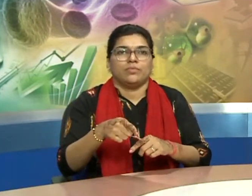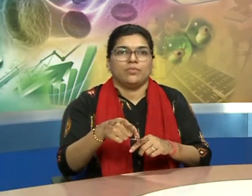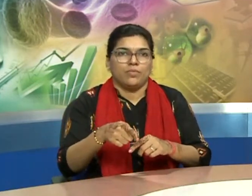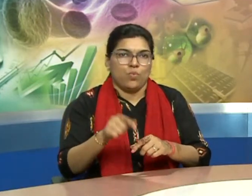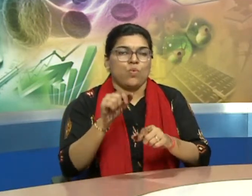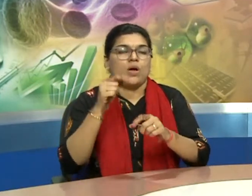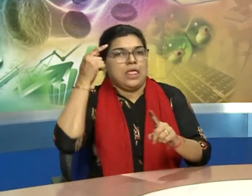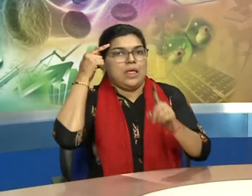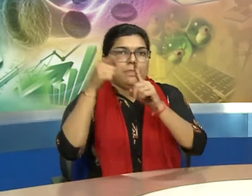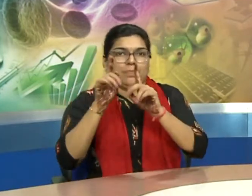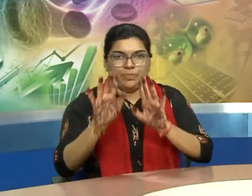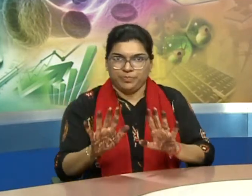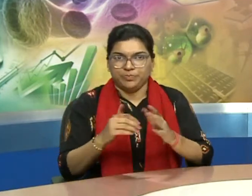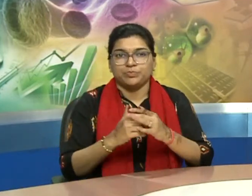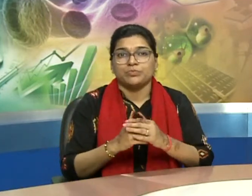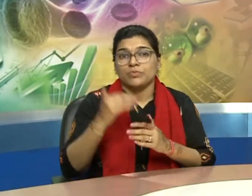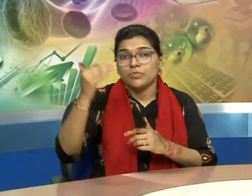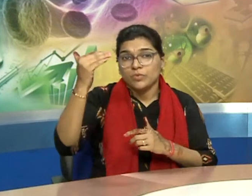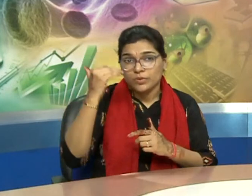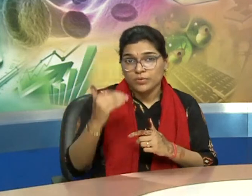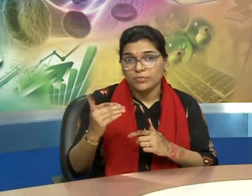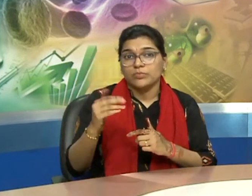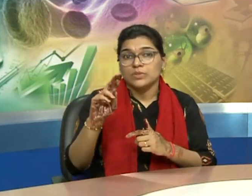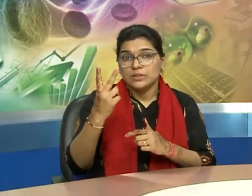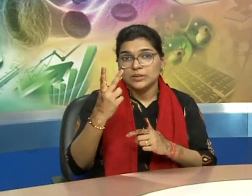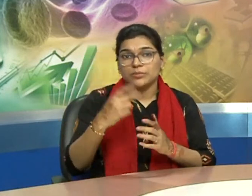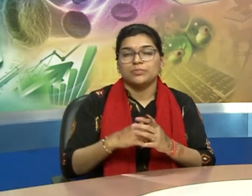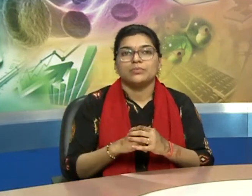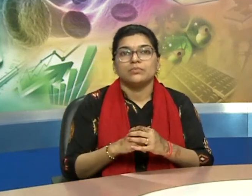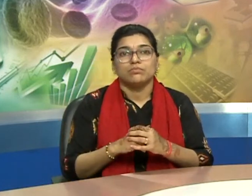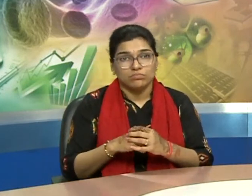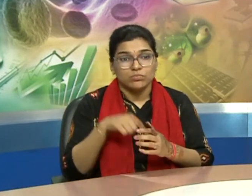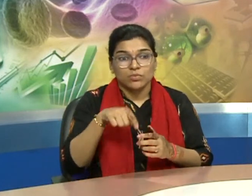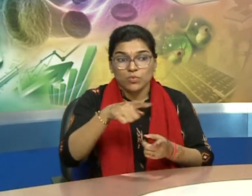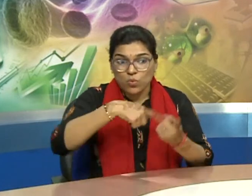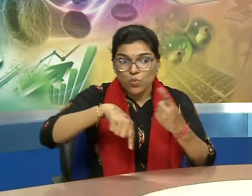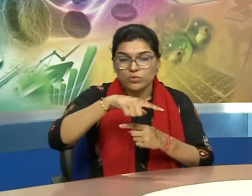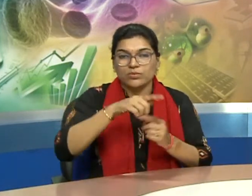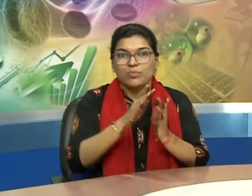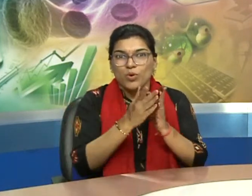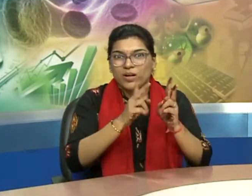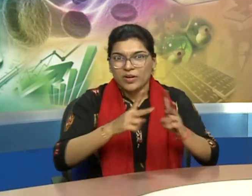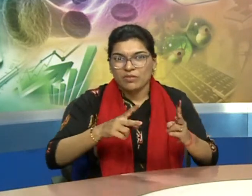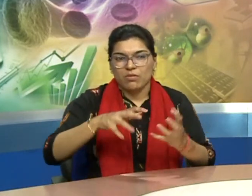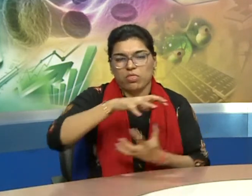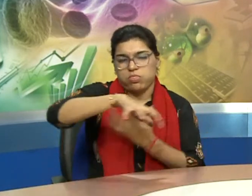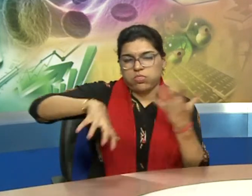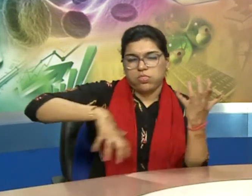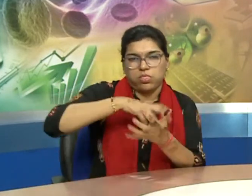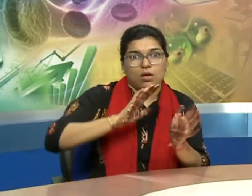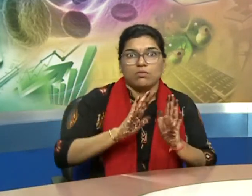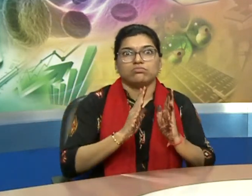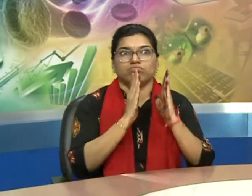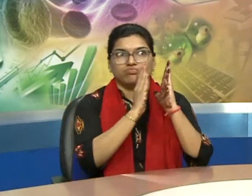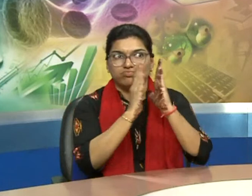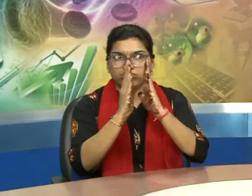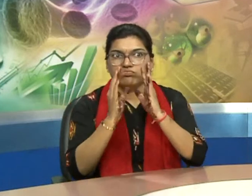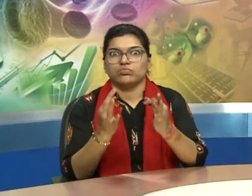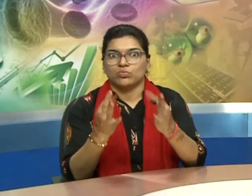So these are all functions of university library. Another function is to organize and store the acquired